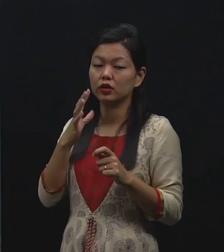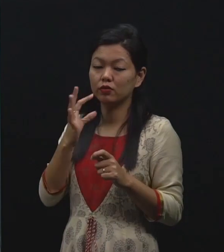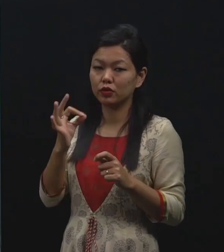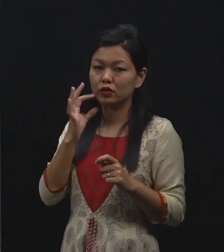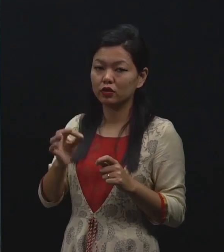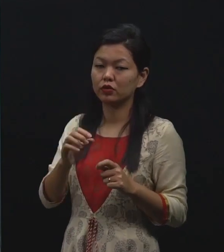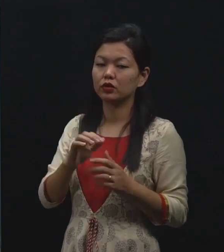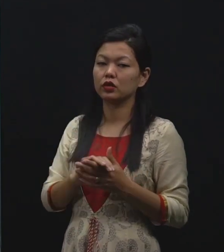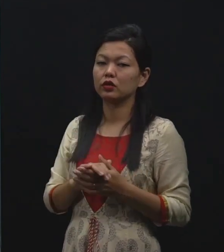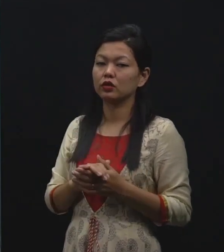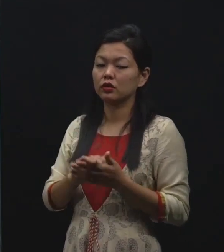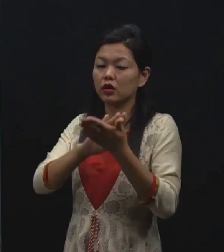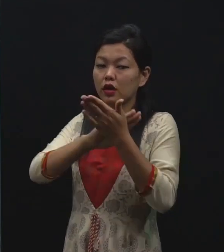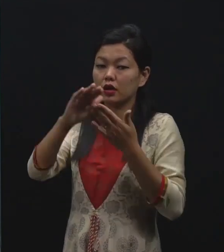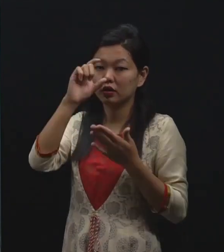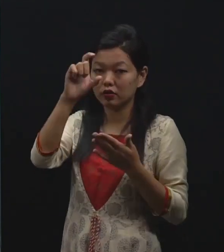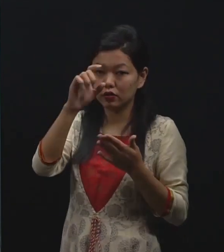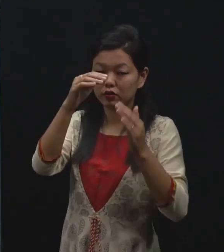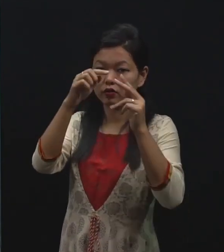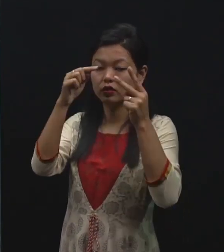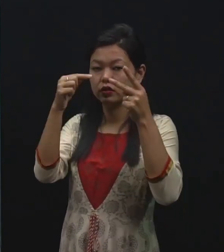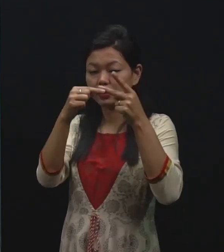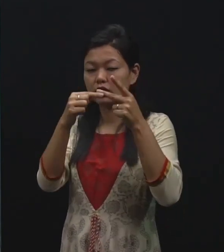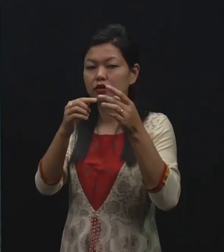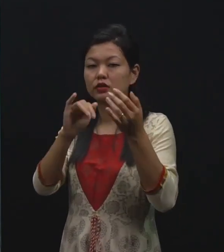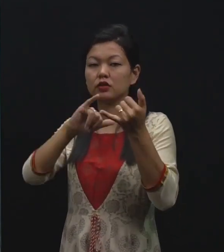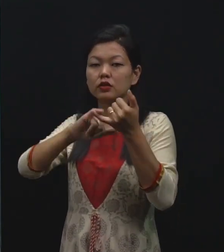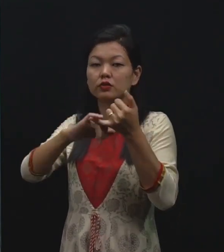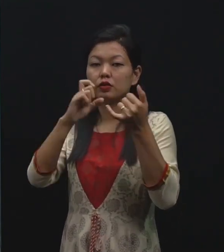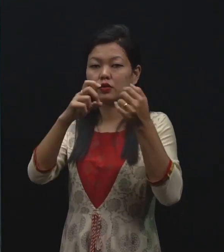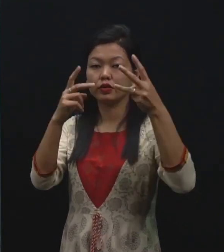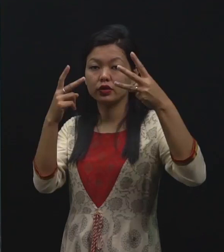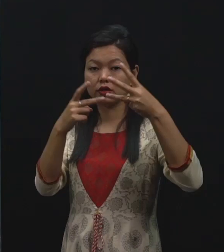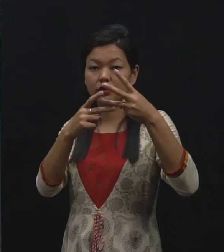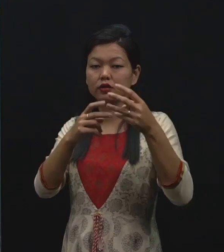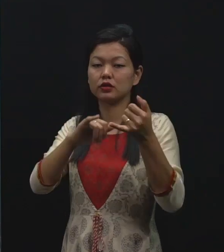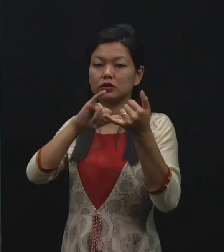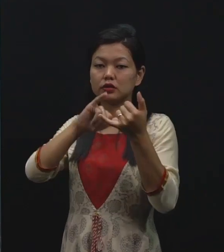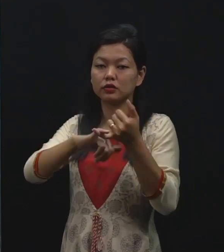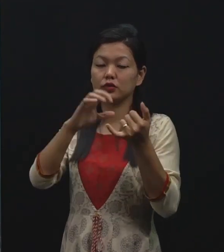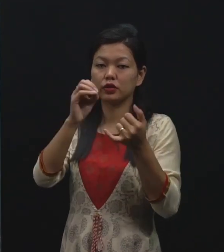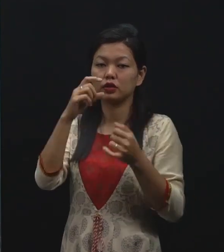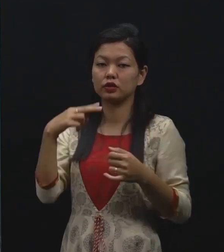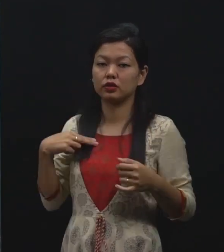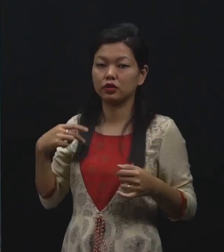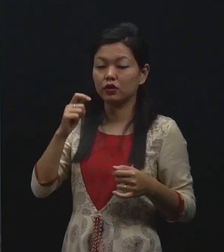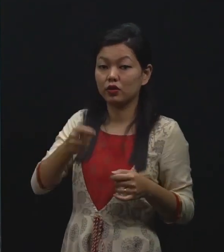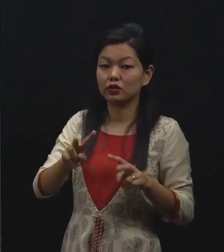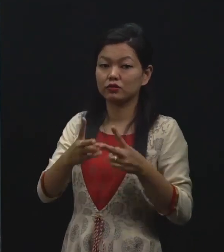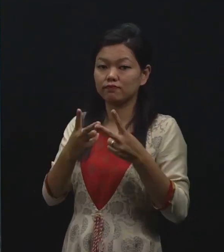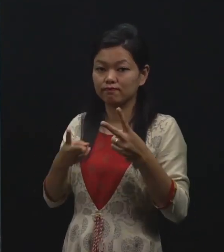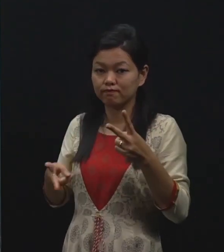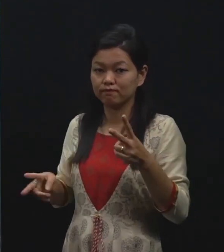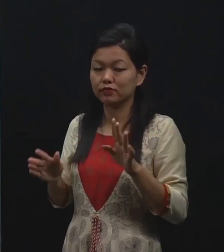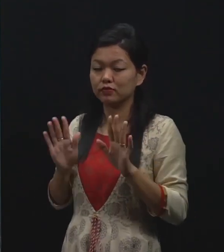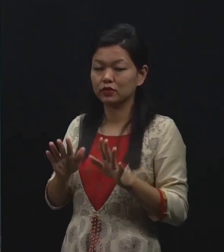Court, the power of the High Court, or the power of these subordinate courts, okay. So what they do, they used to bring the